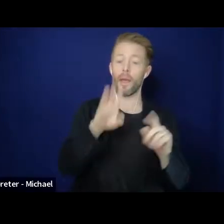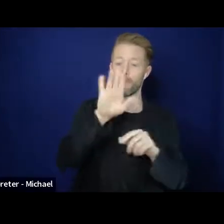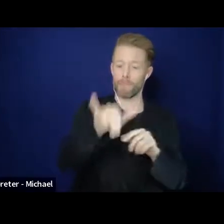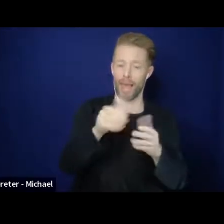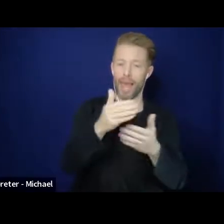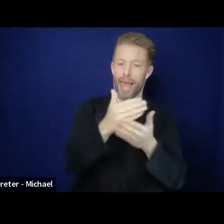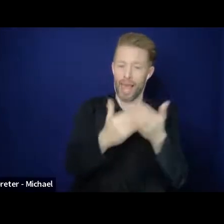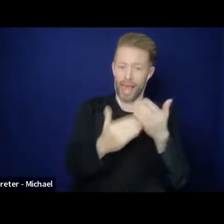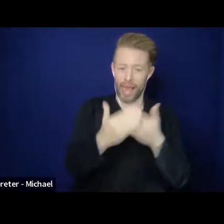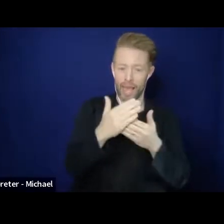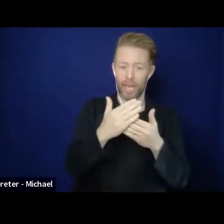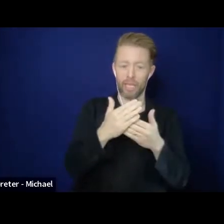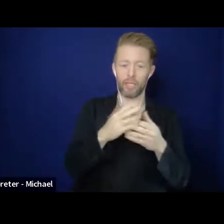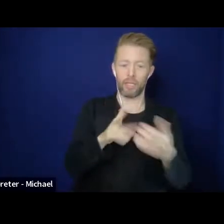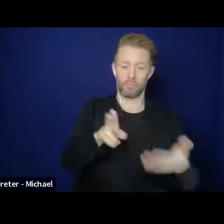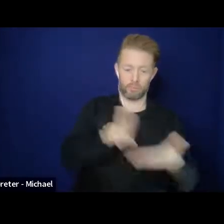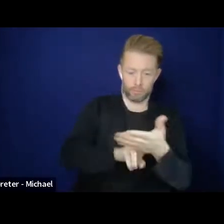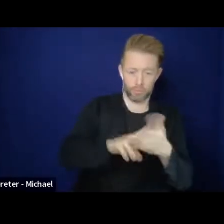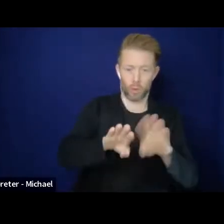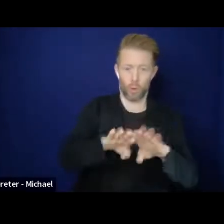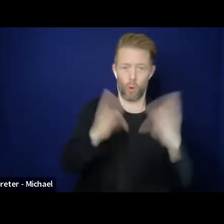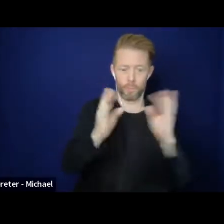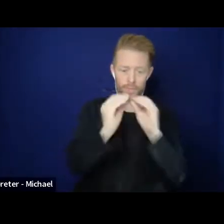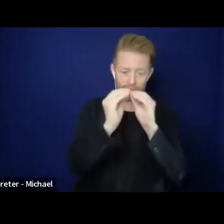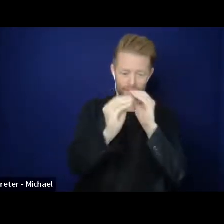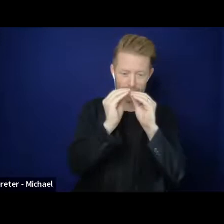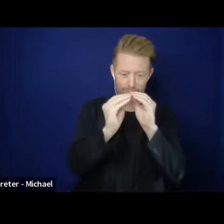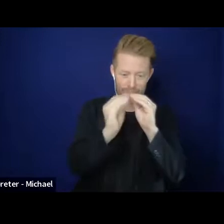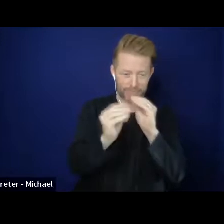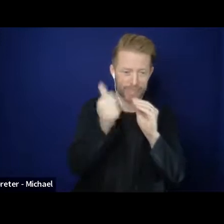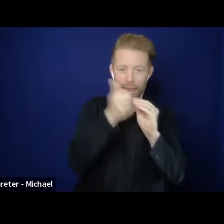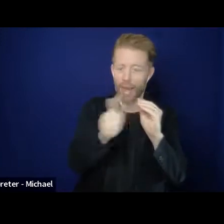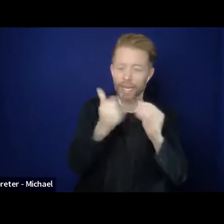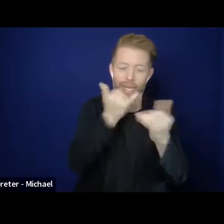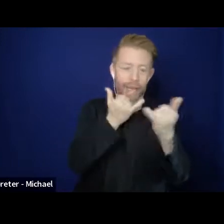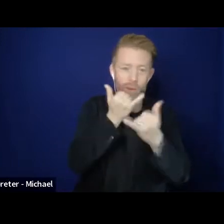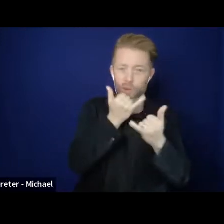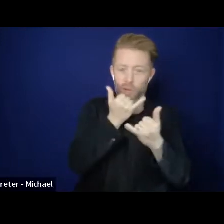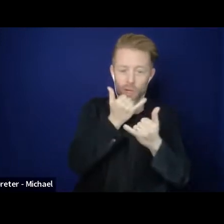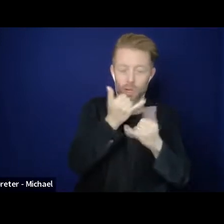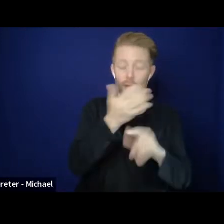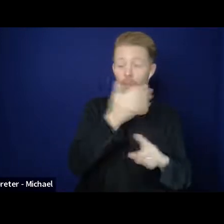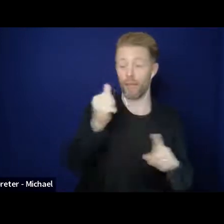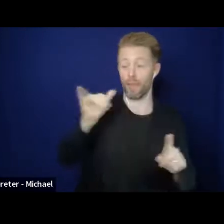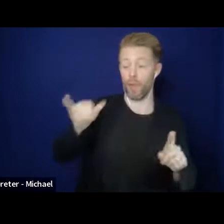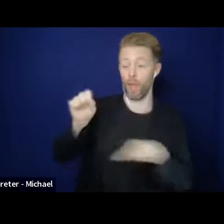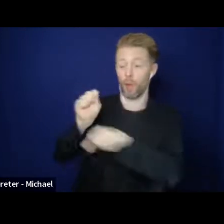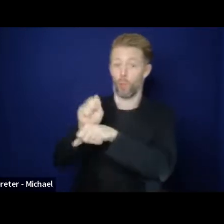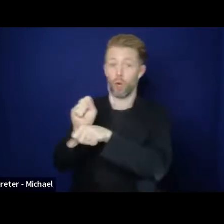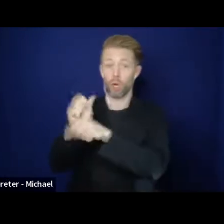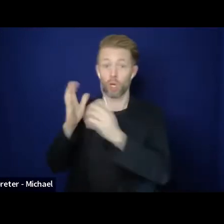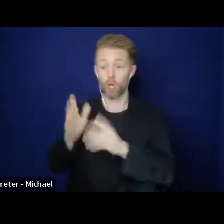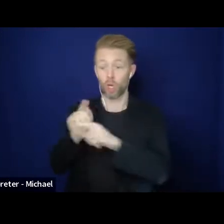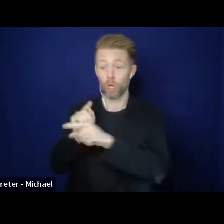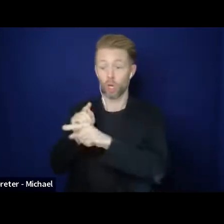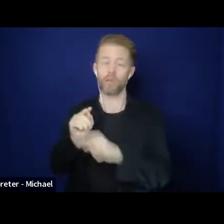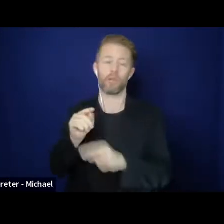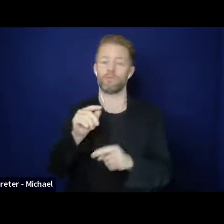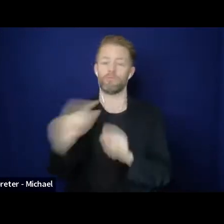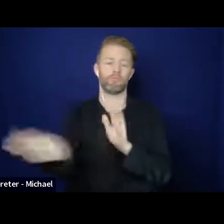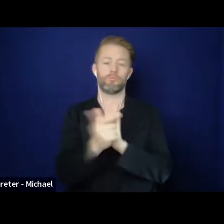every single error that might have occurred because the worker is not allowed to make any